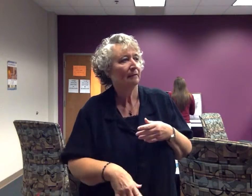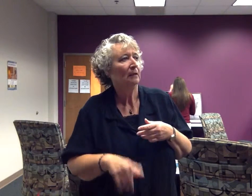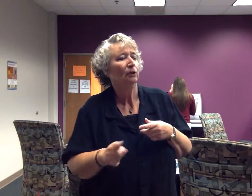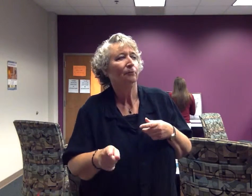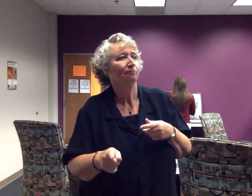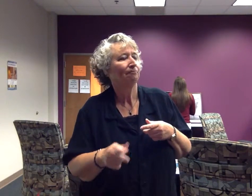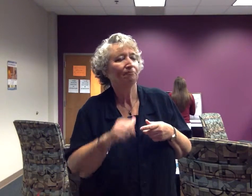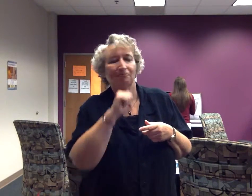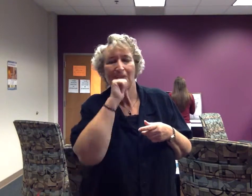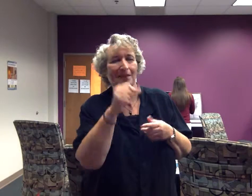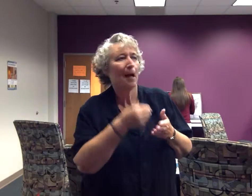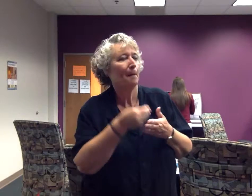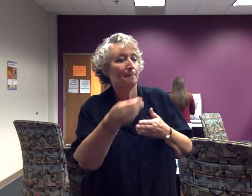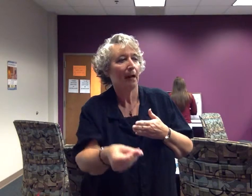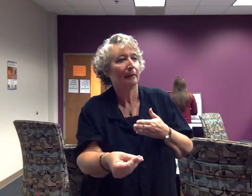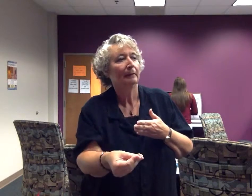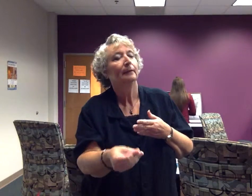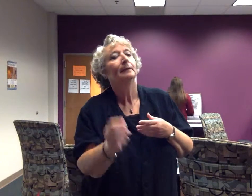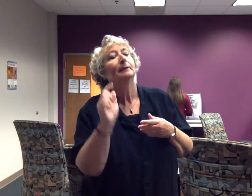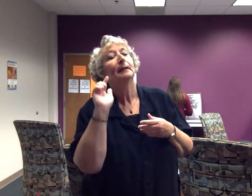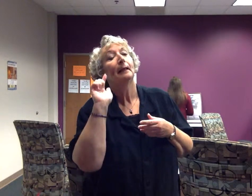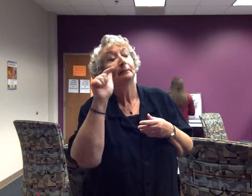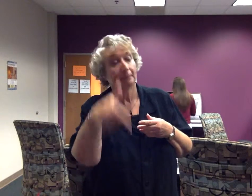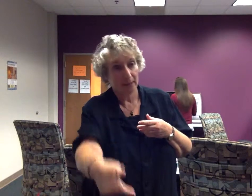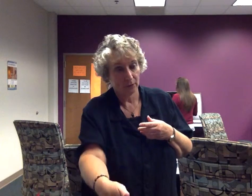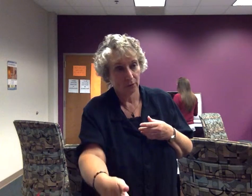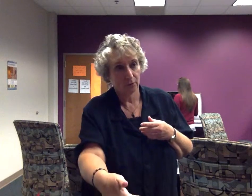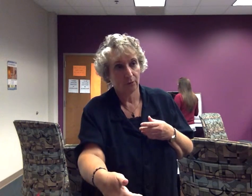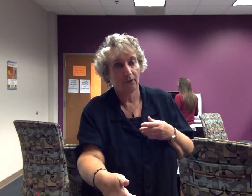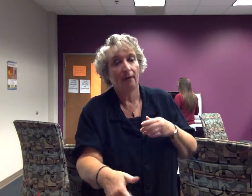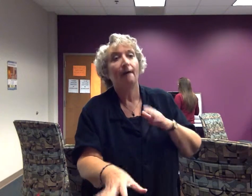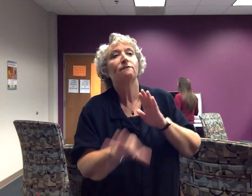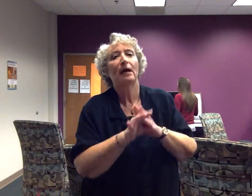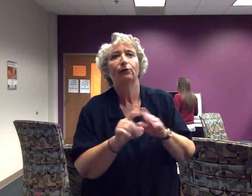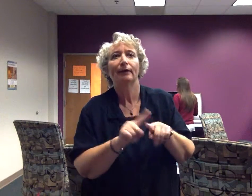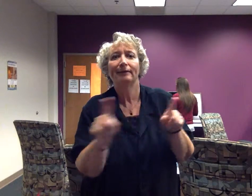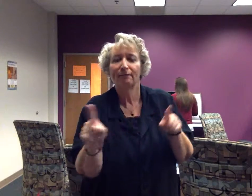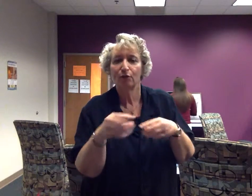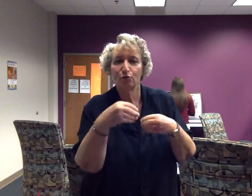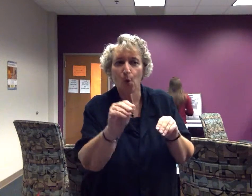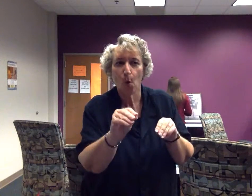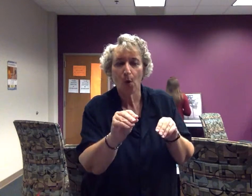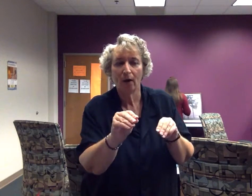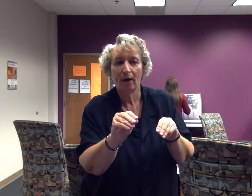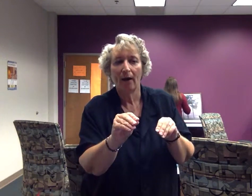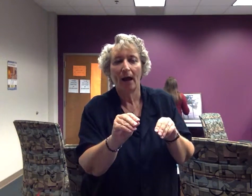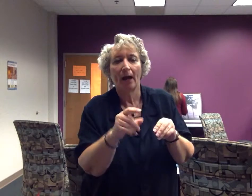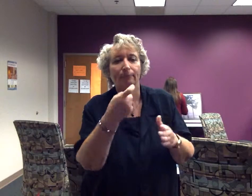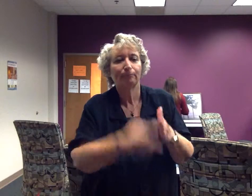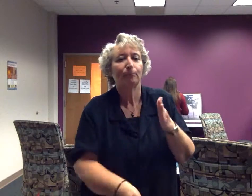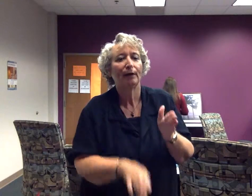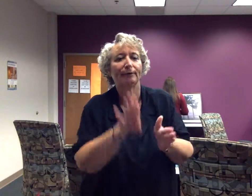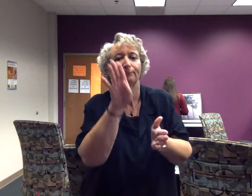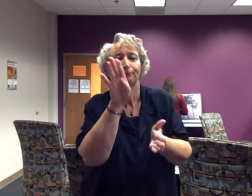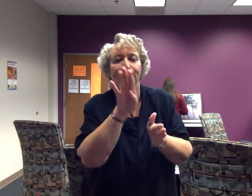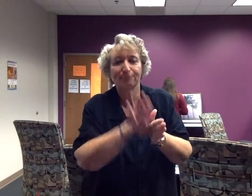then later I found it at a different store for a cheaper price. Okay, so were you mad originally that you couldn't buy the shirt? Very. Because